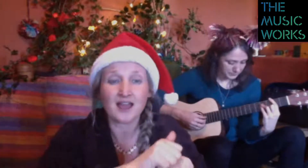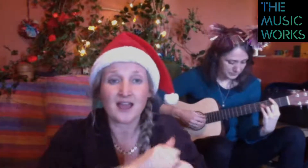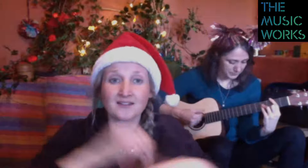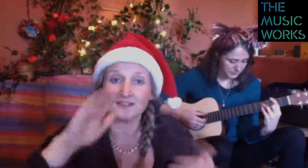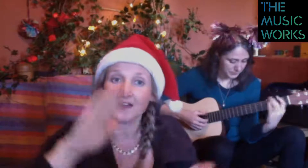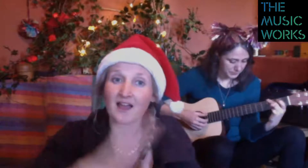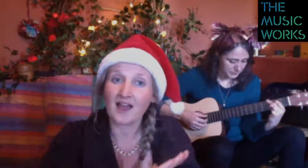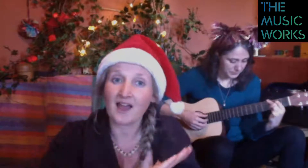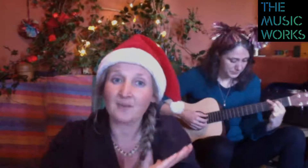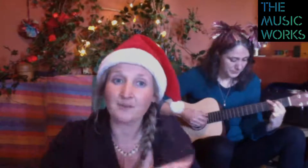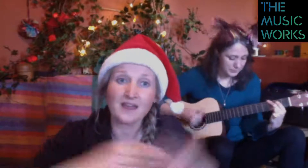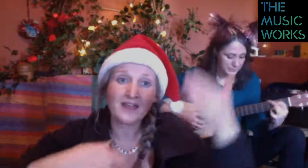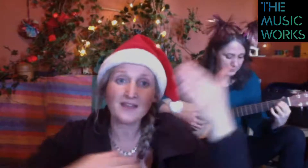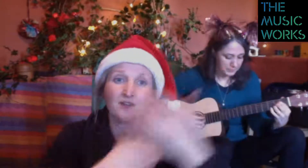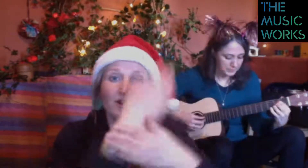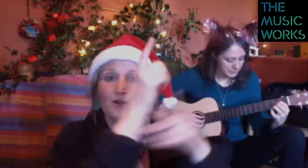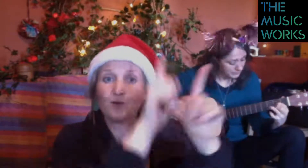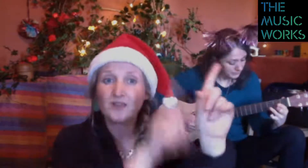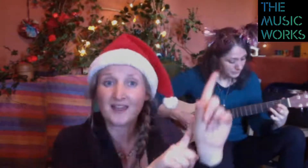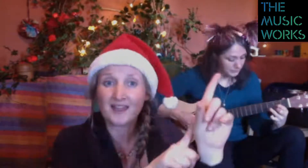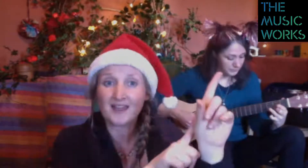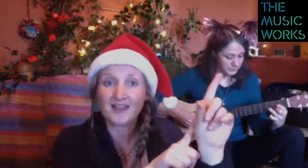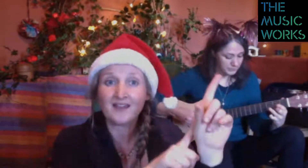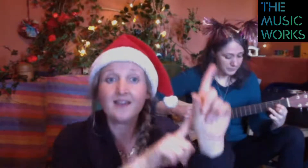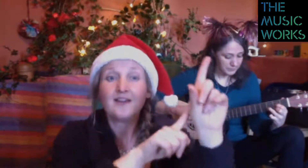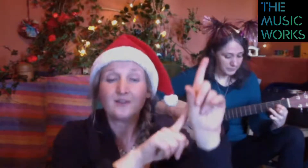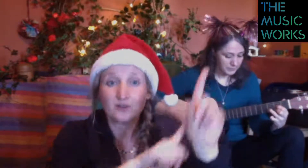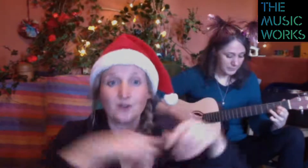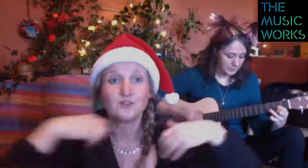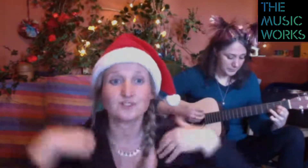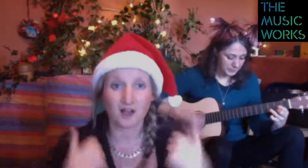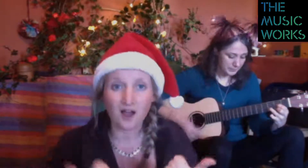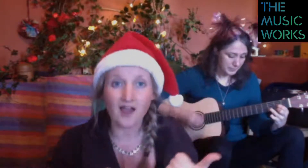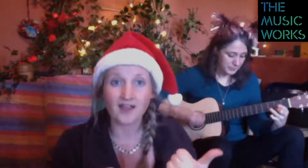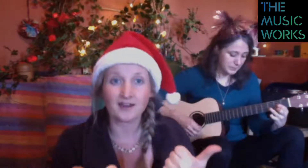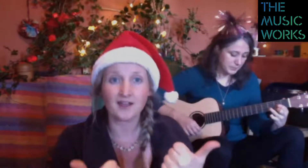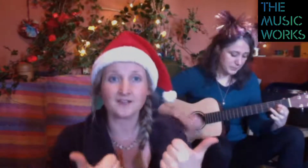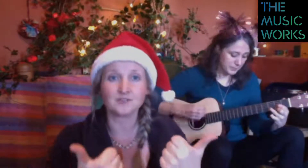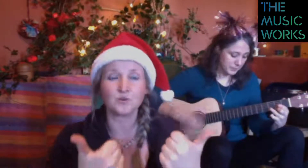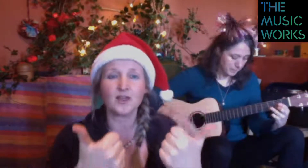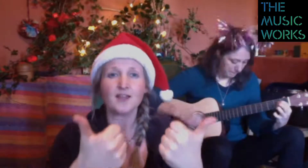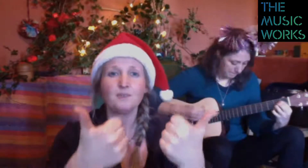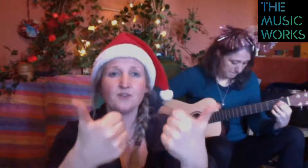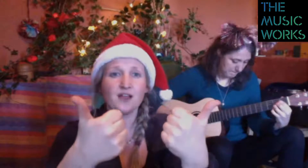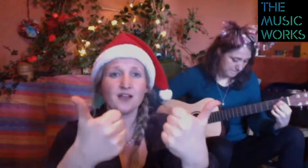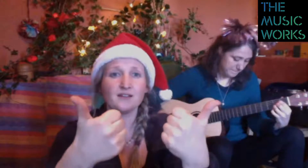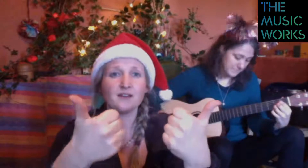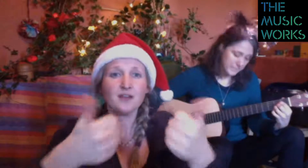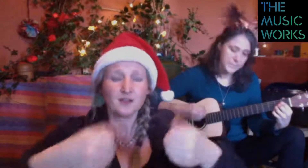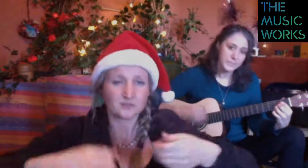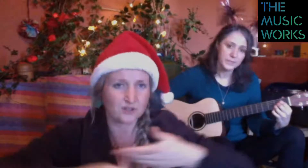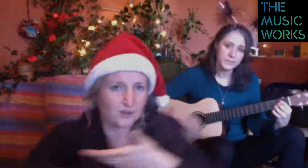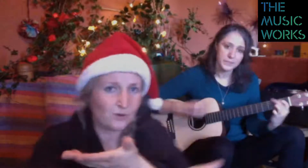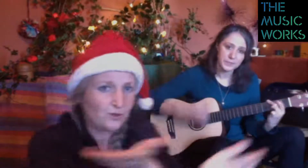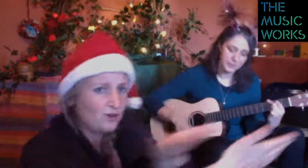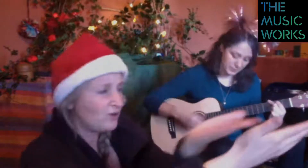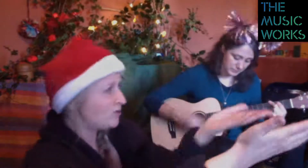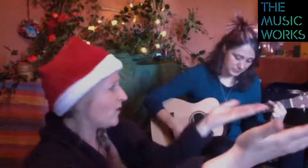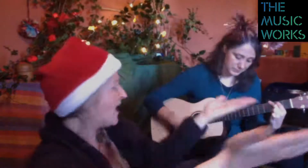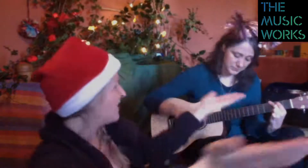and a Happy New Year. Good tidings we bring to you and